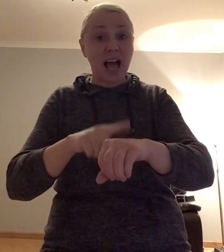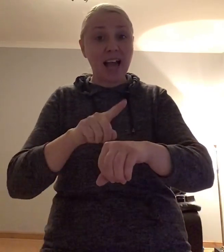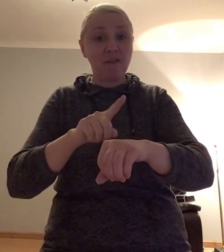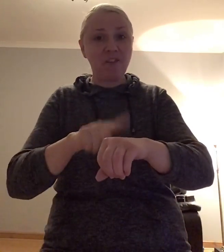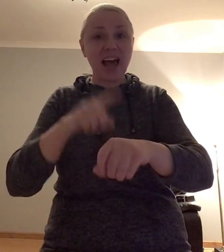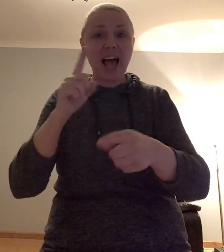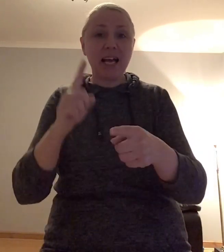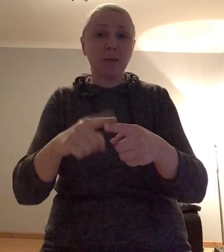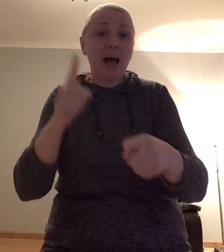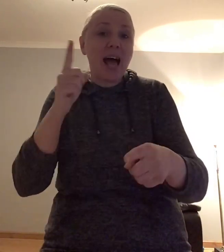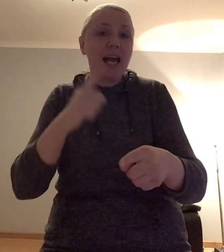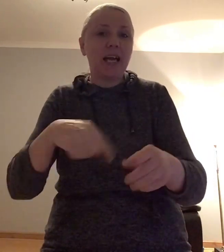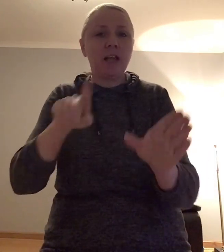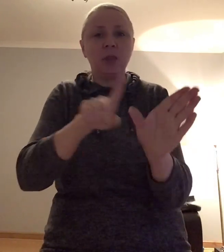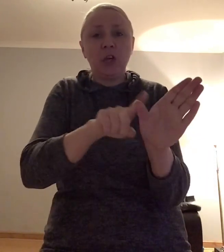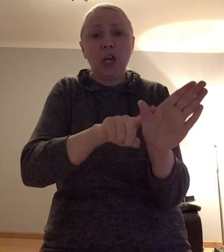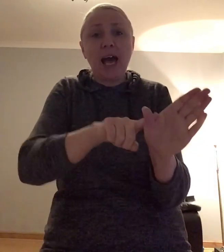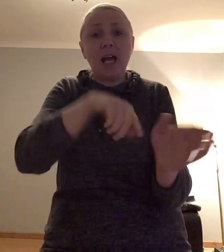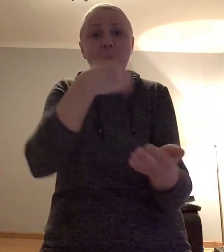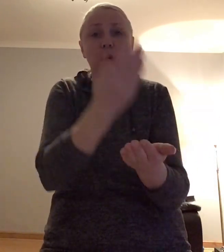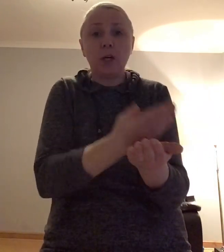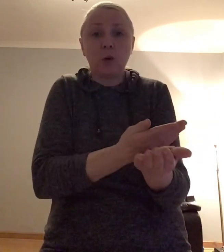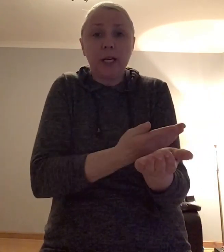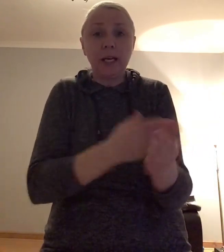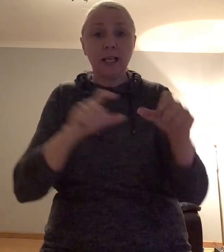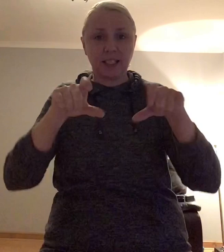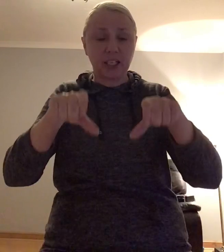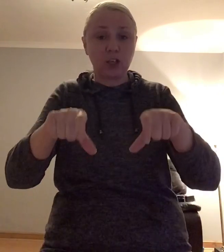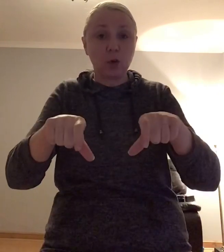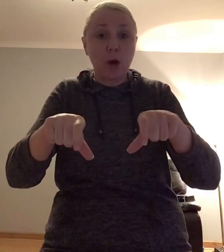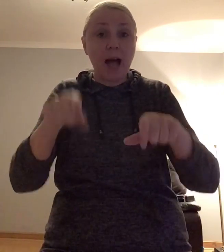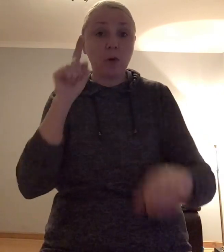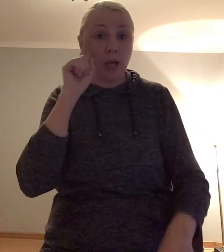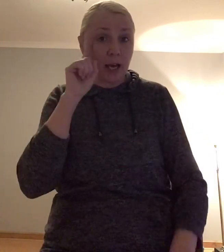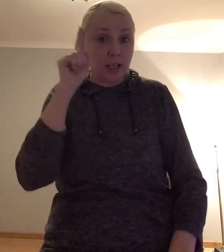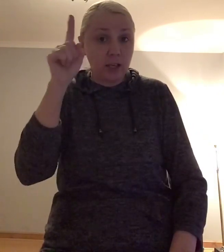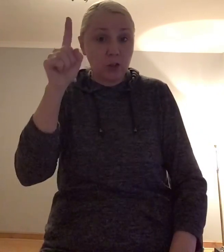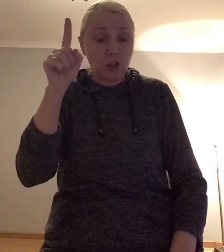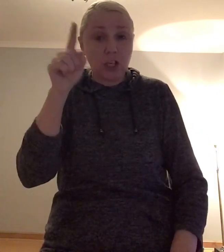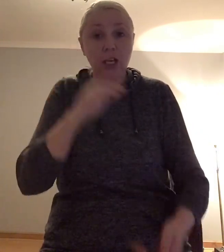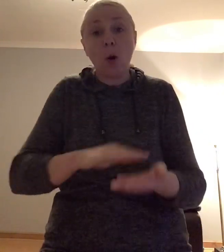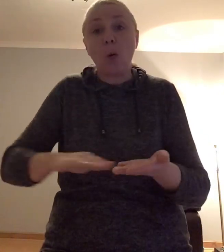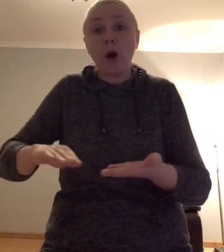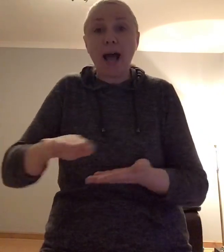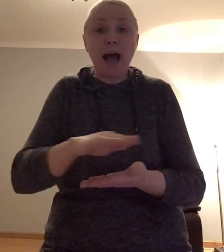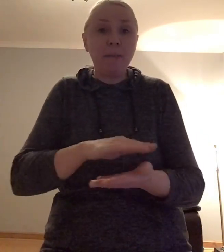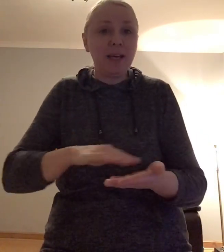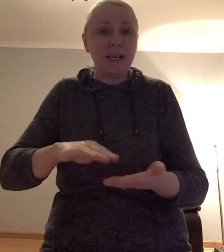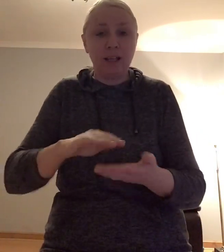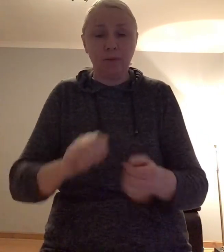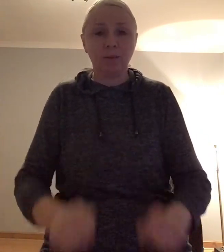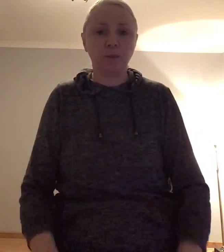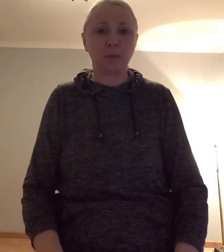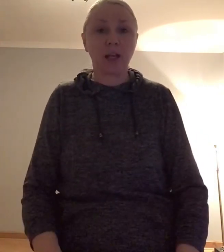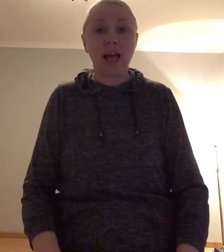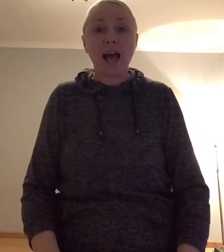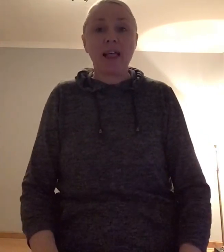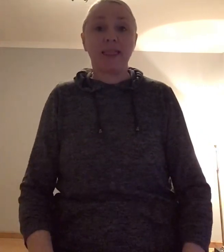Time flies by in the yellow and green. Stick around and you'll see what I mean.